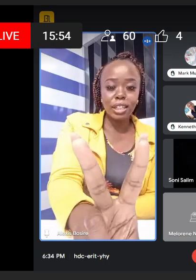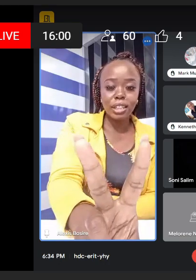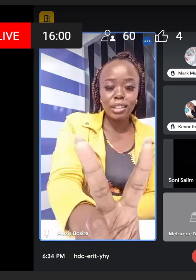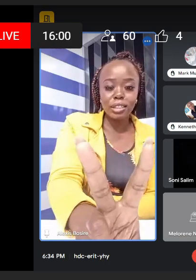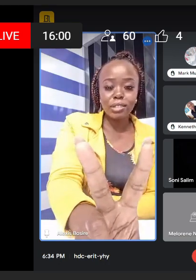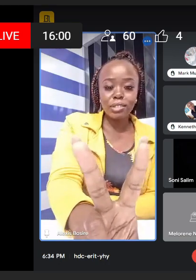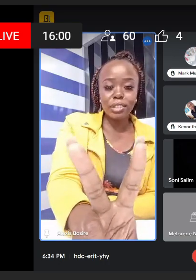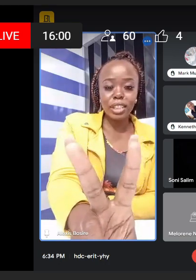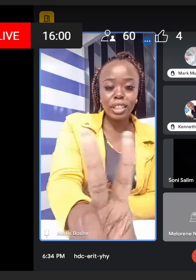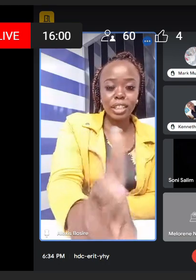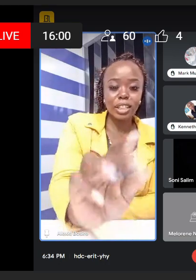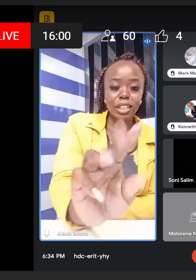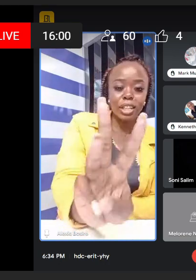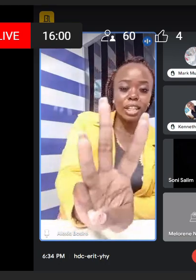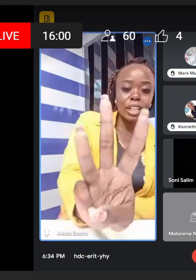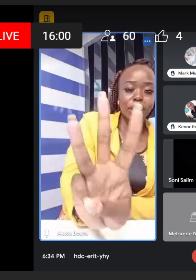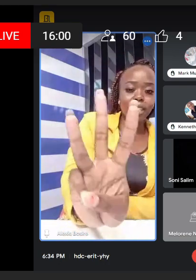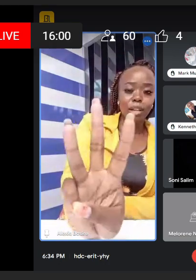V,